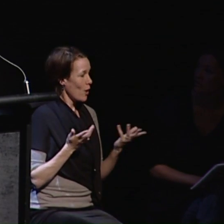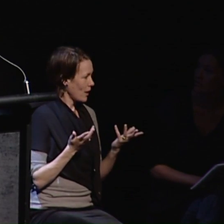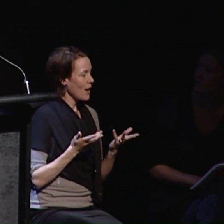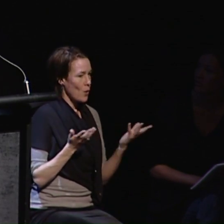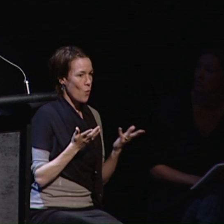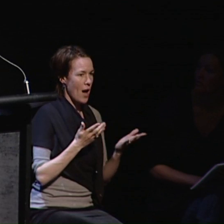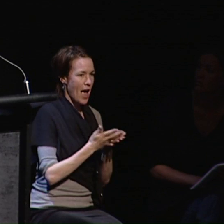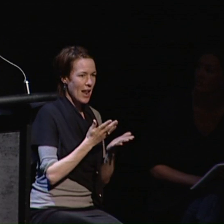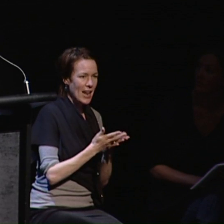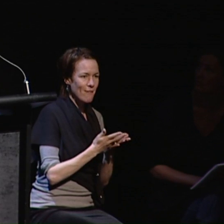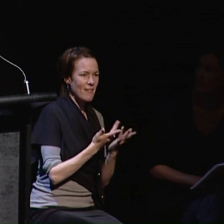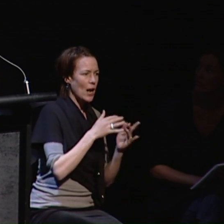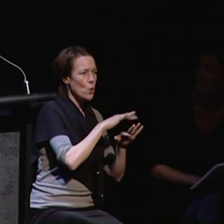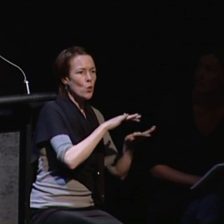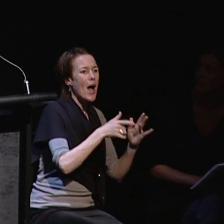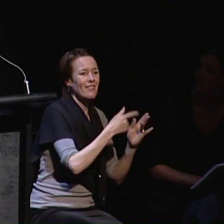with others.